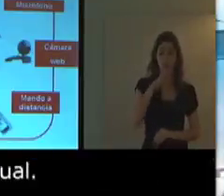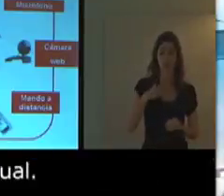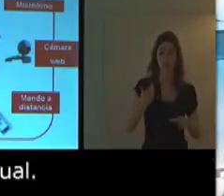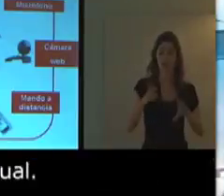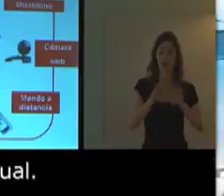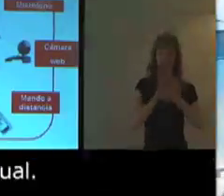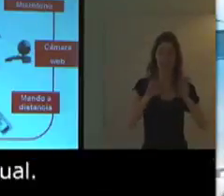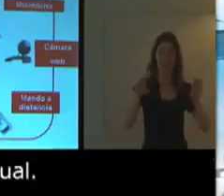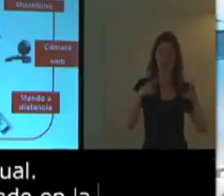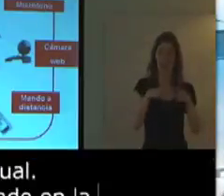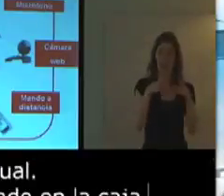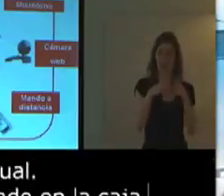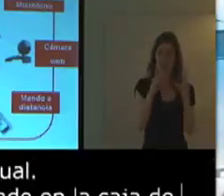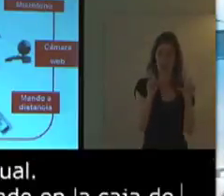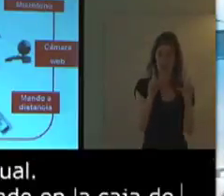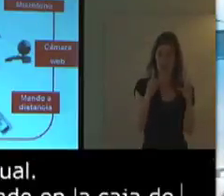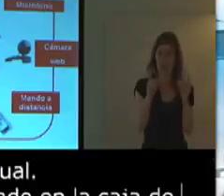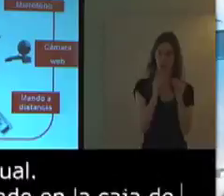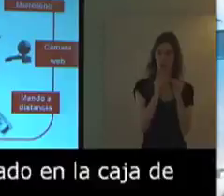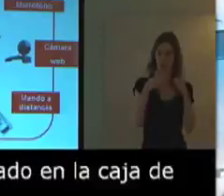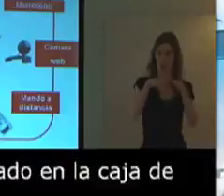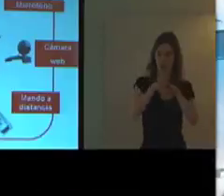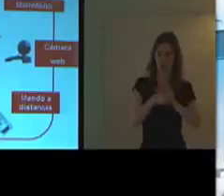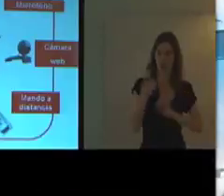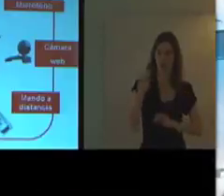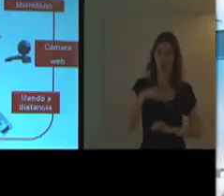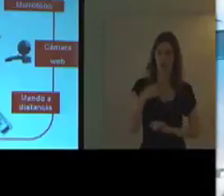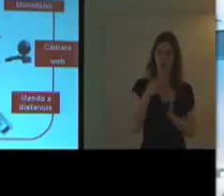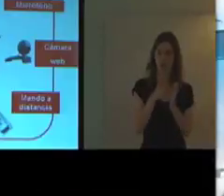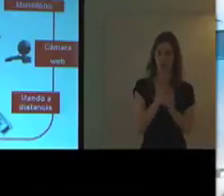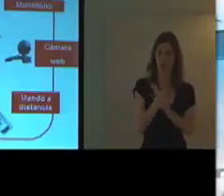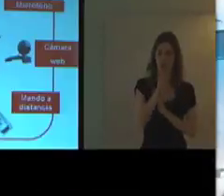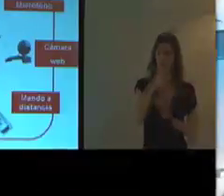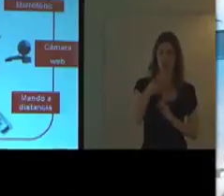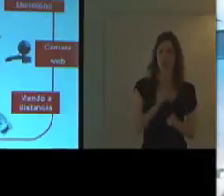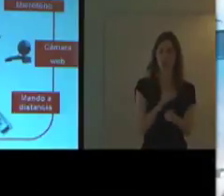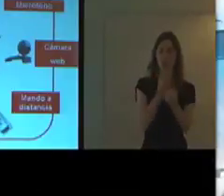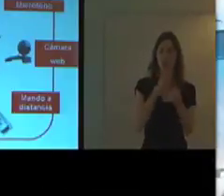fully integrated in the social TV set-top box.